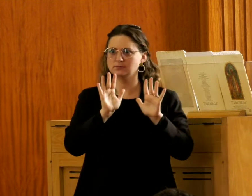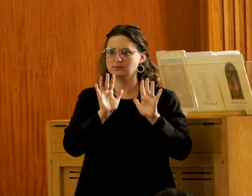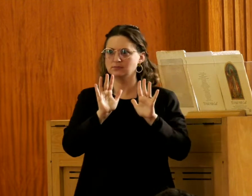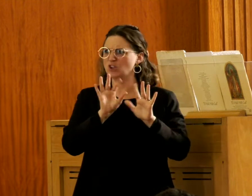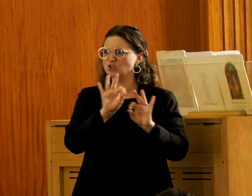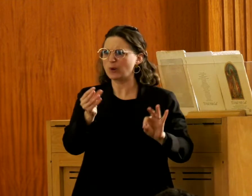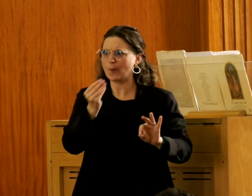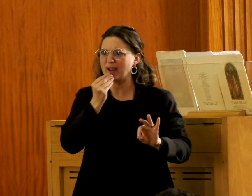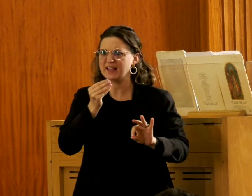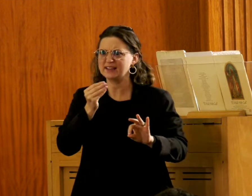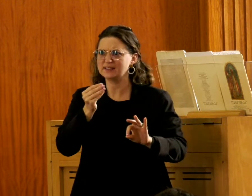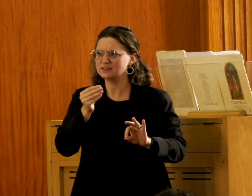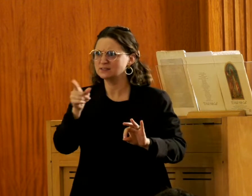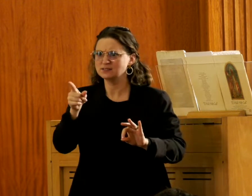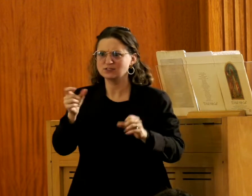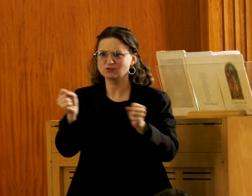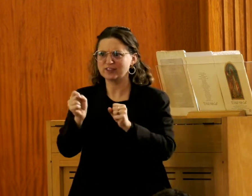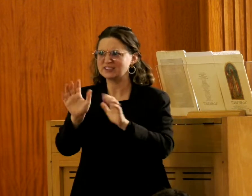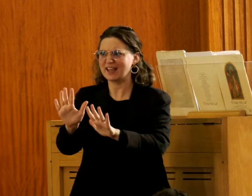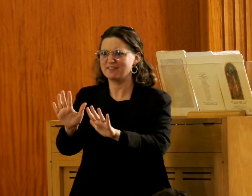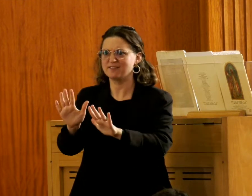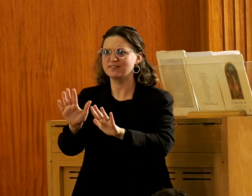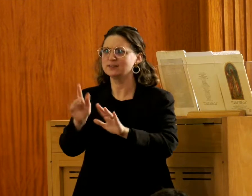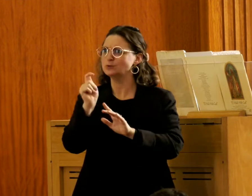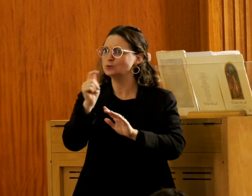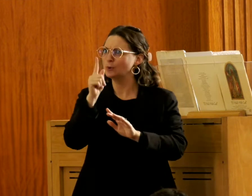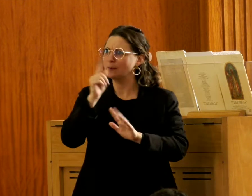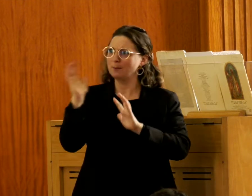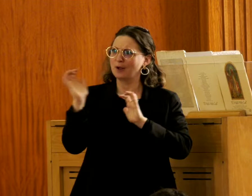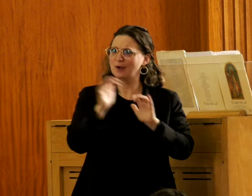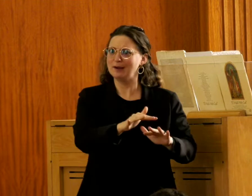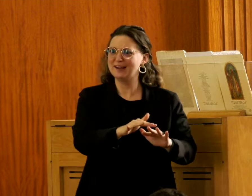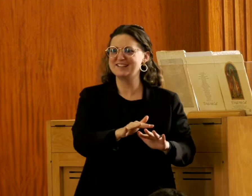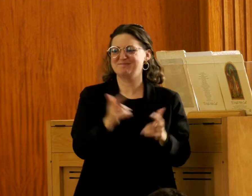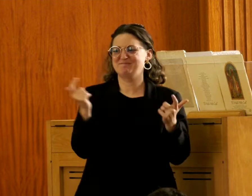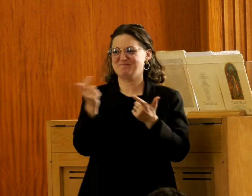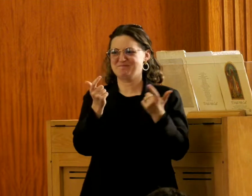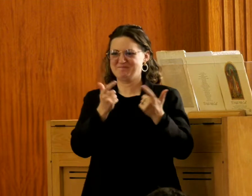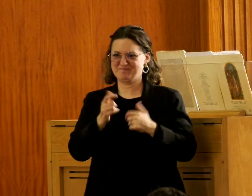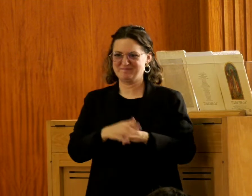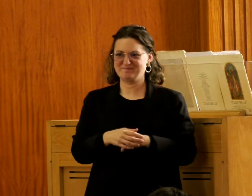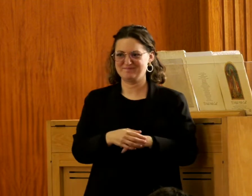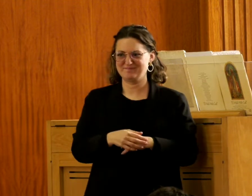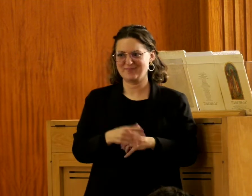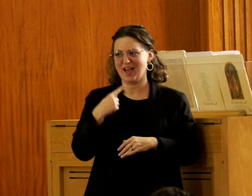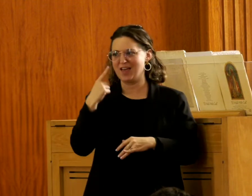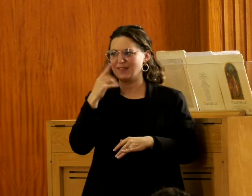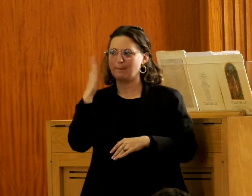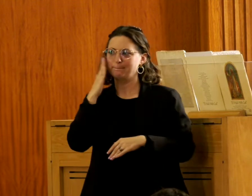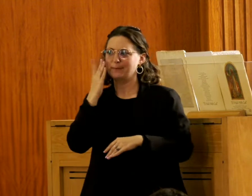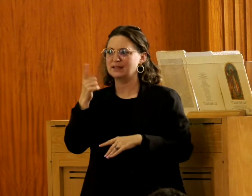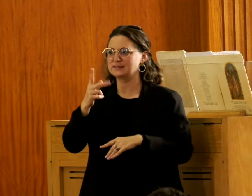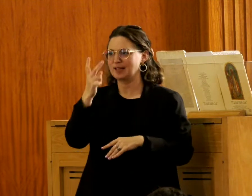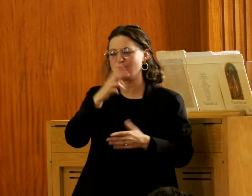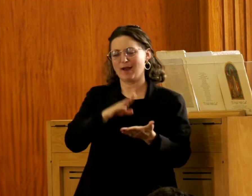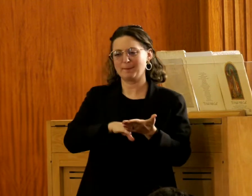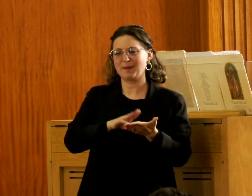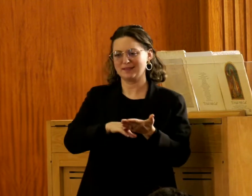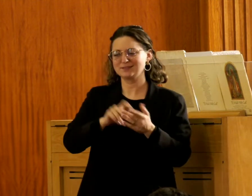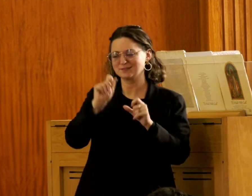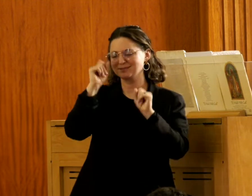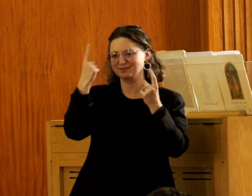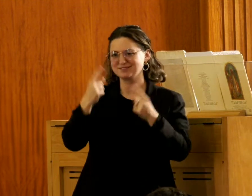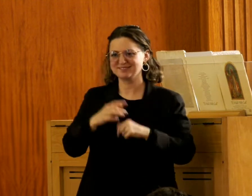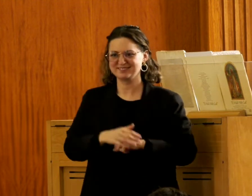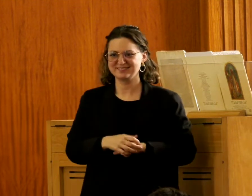in the fridge or pantry in the lead-up. I think mothers and grandmothers know that.